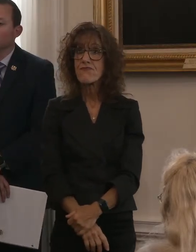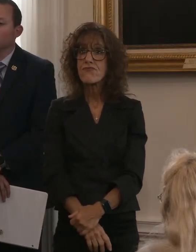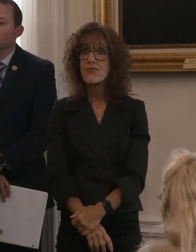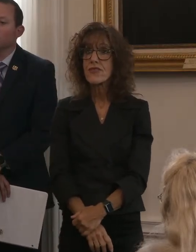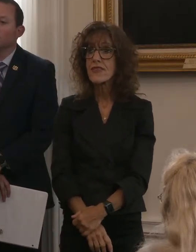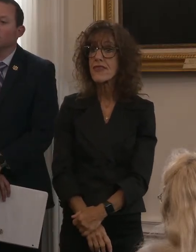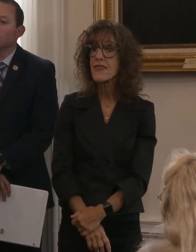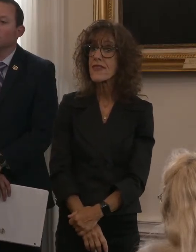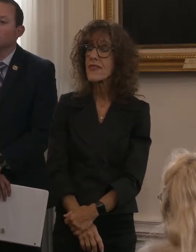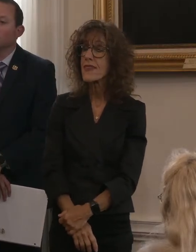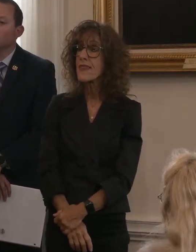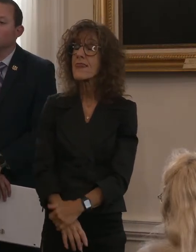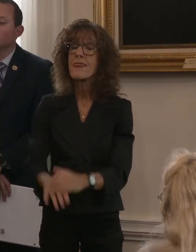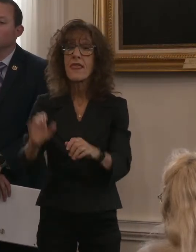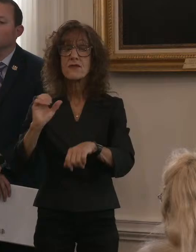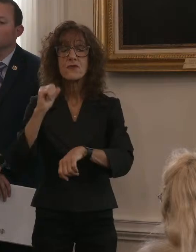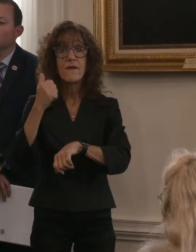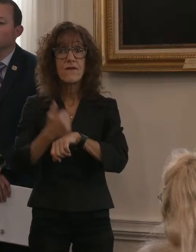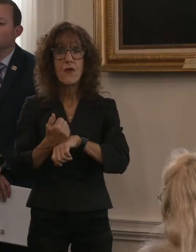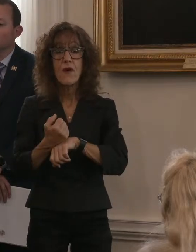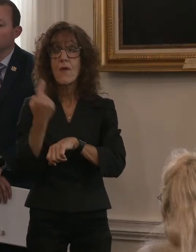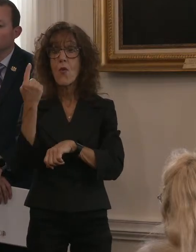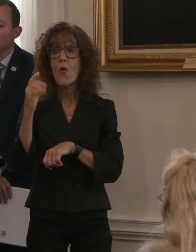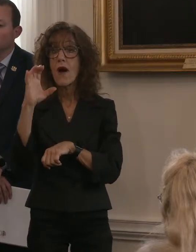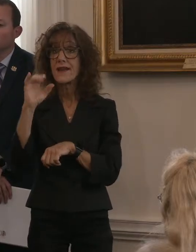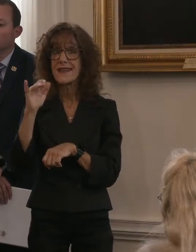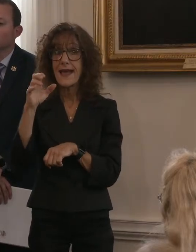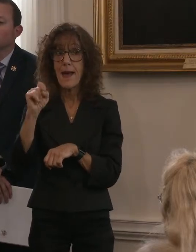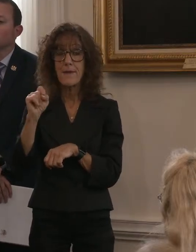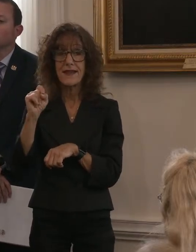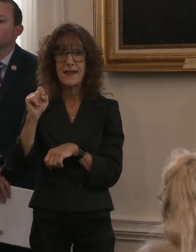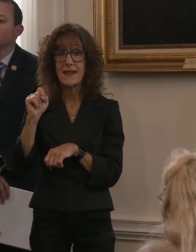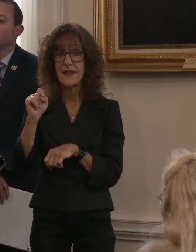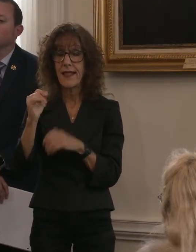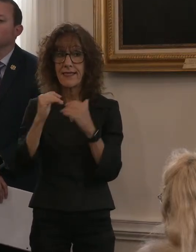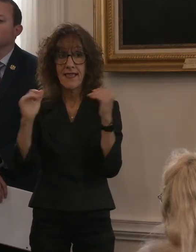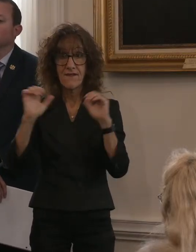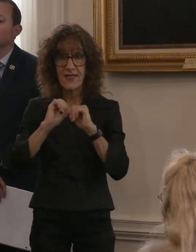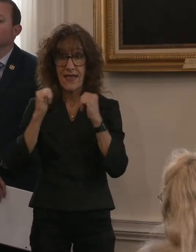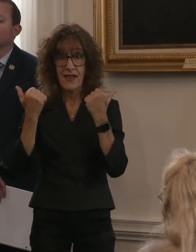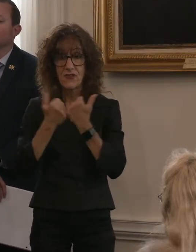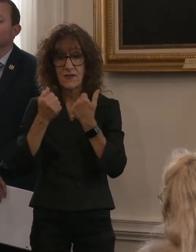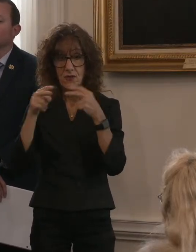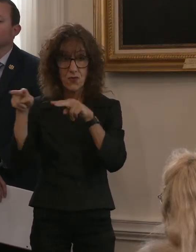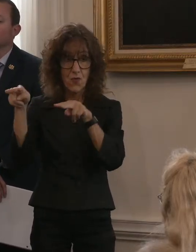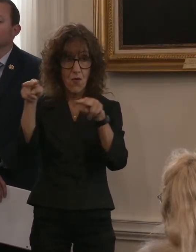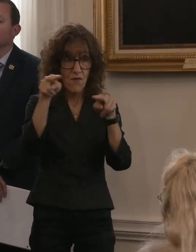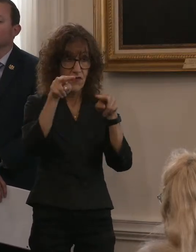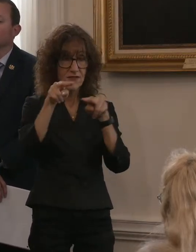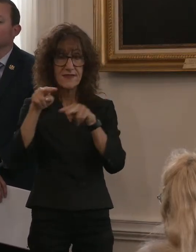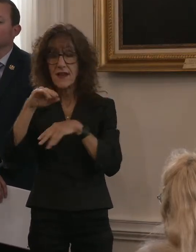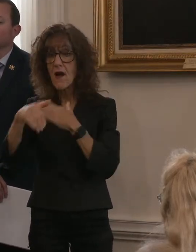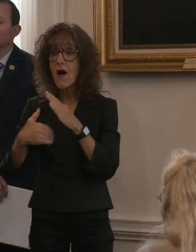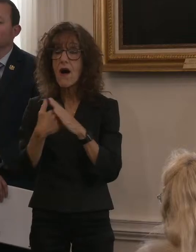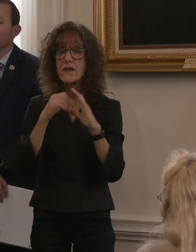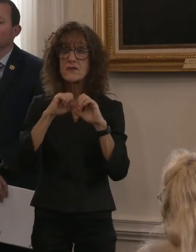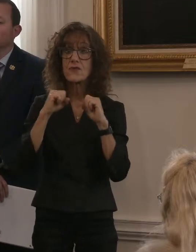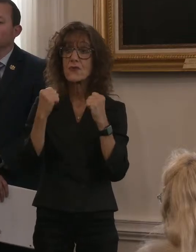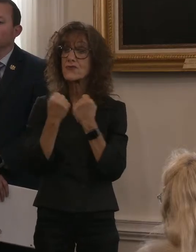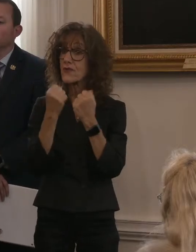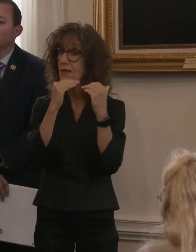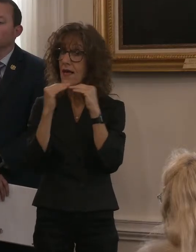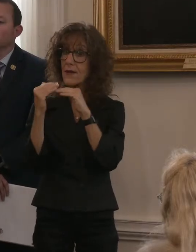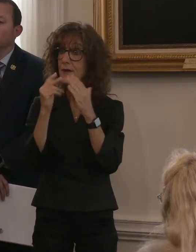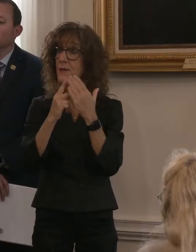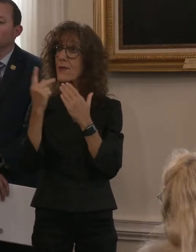to form one cabinet-level agency to oversee all social equity